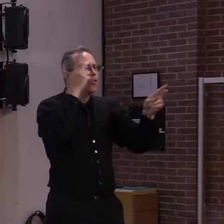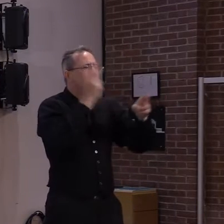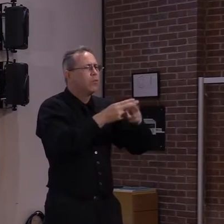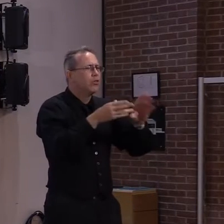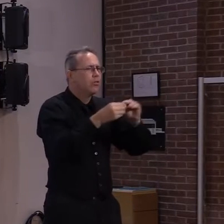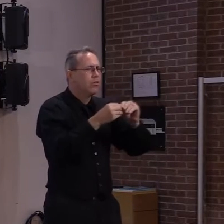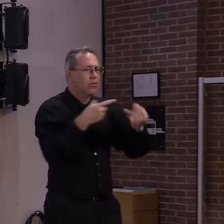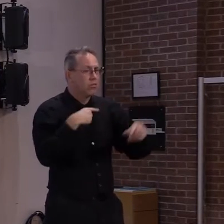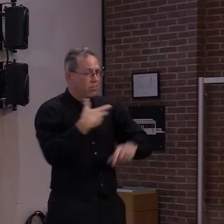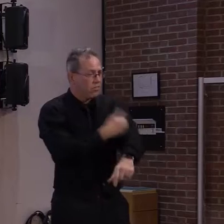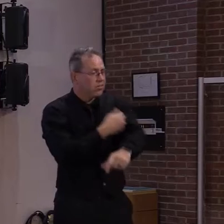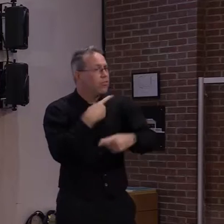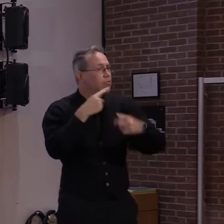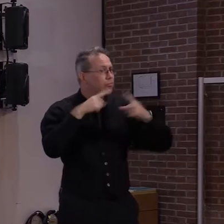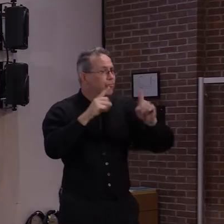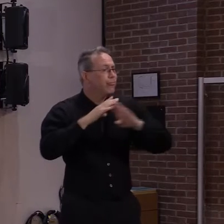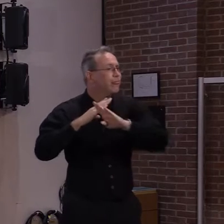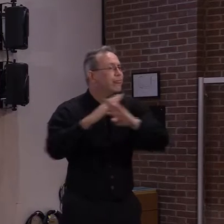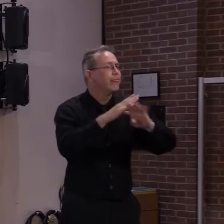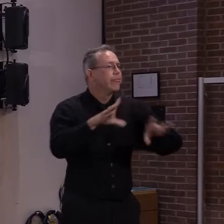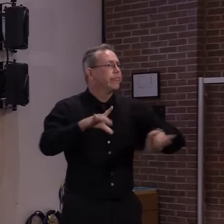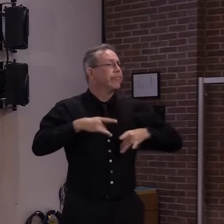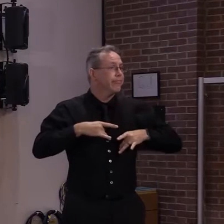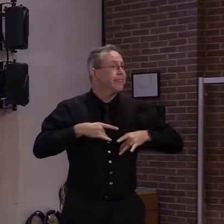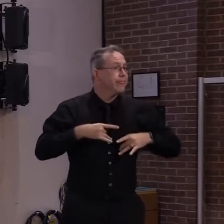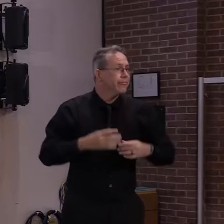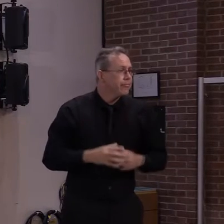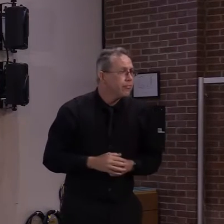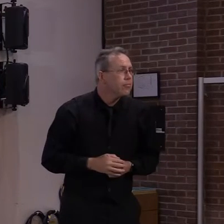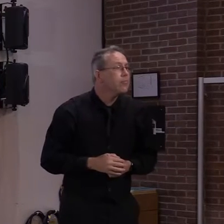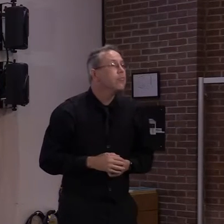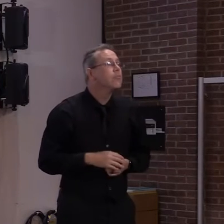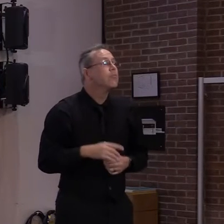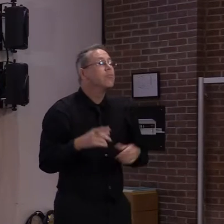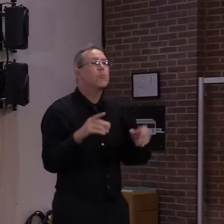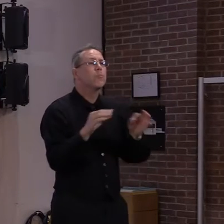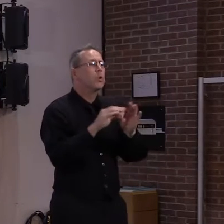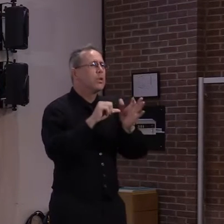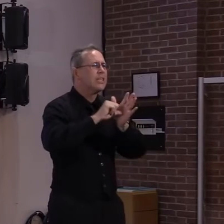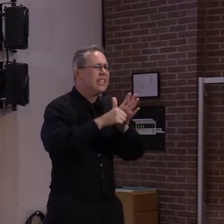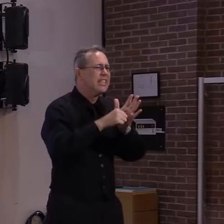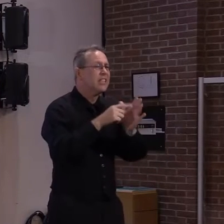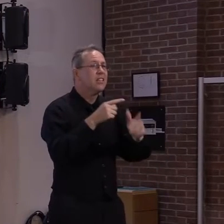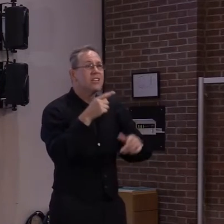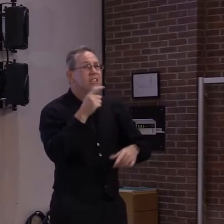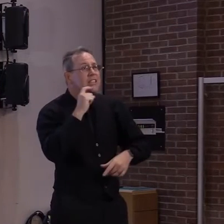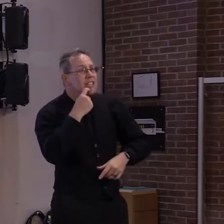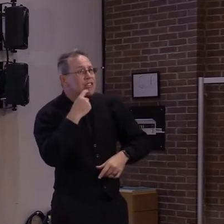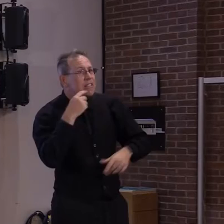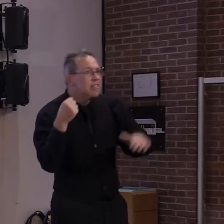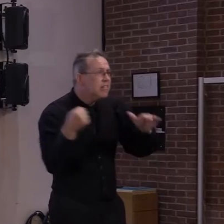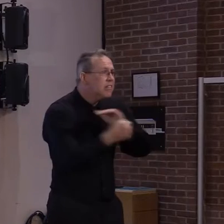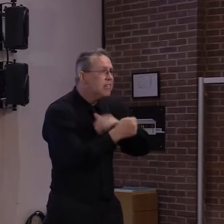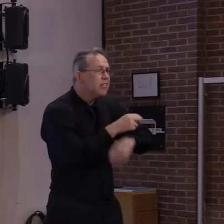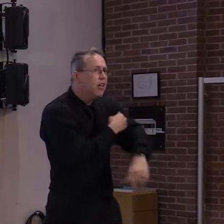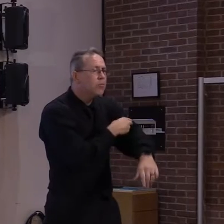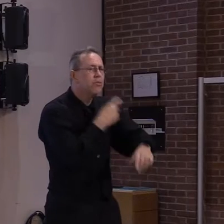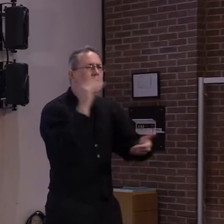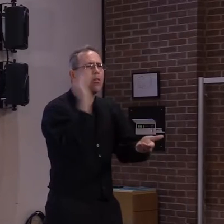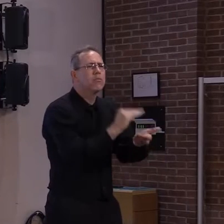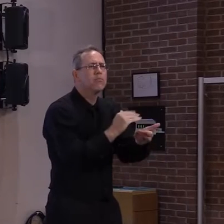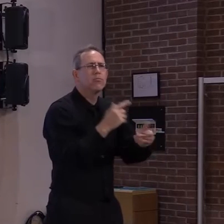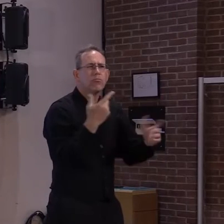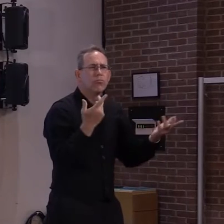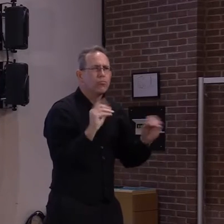protection among the most severe outcomes from COVID-19. And we continue to see those different outcomes in the real